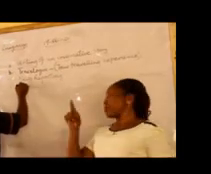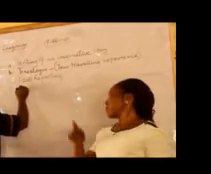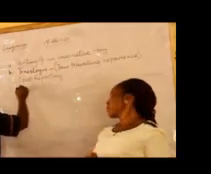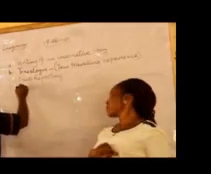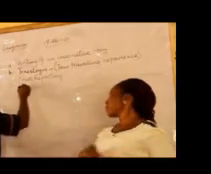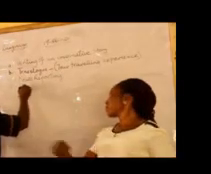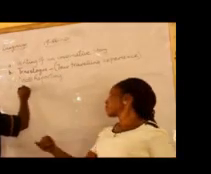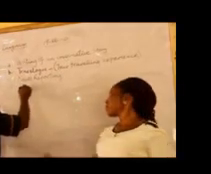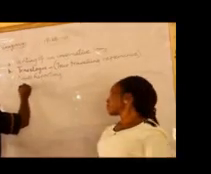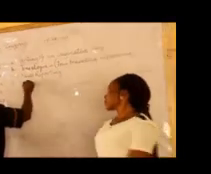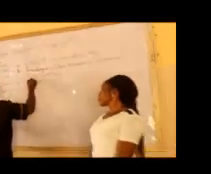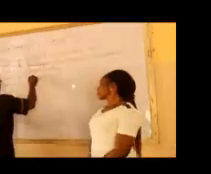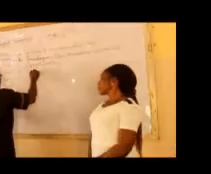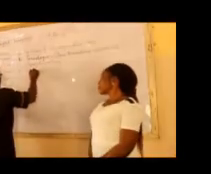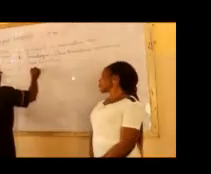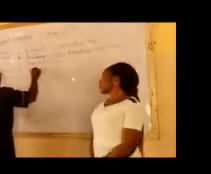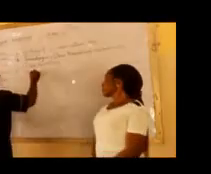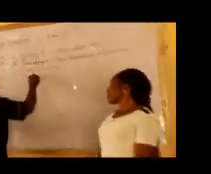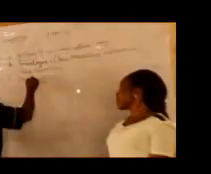statement